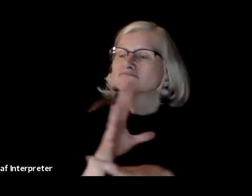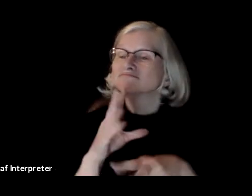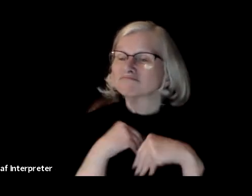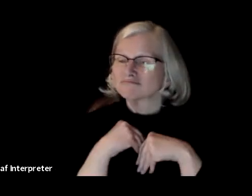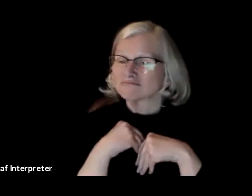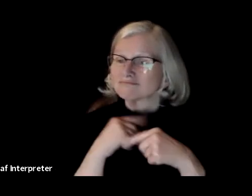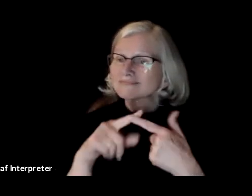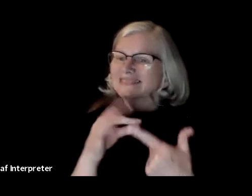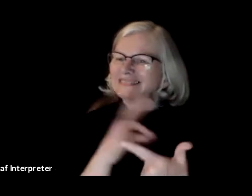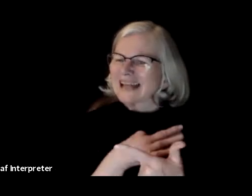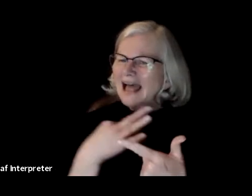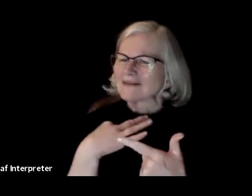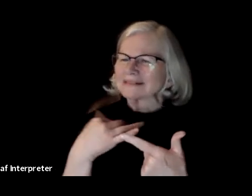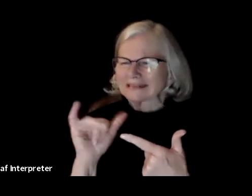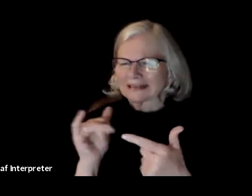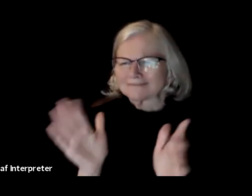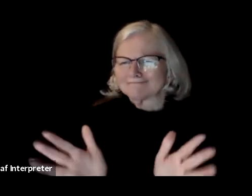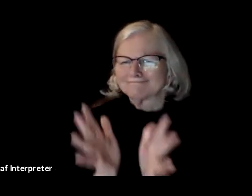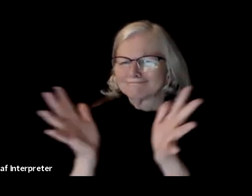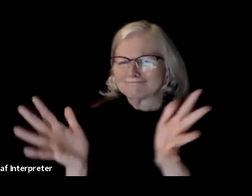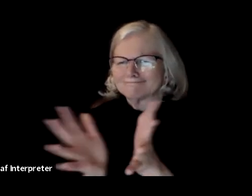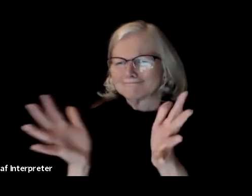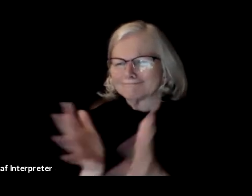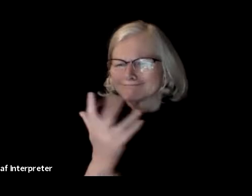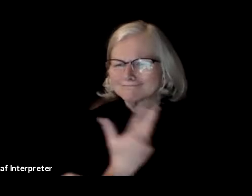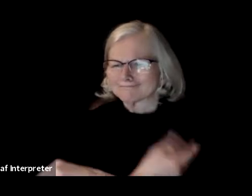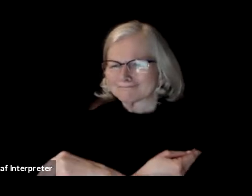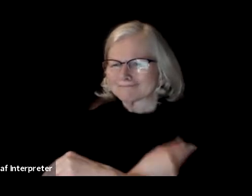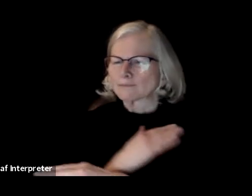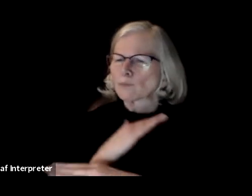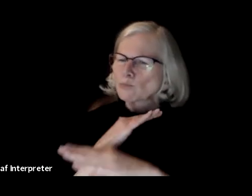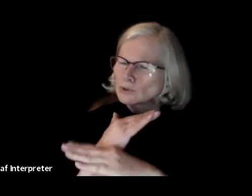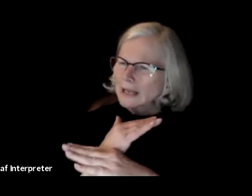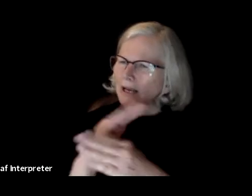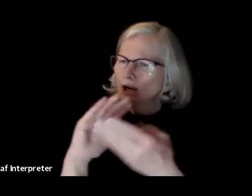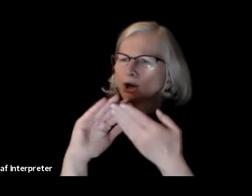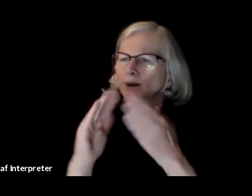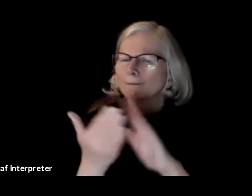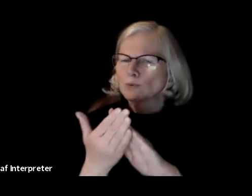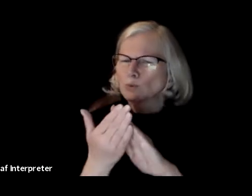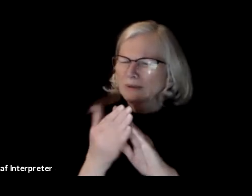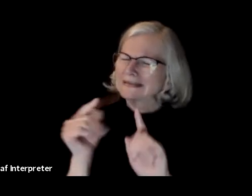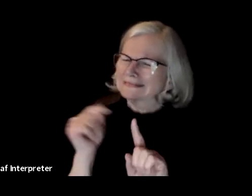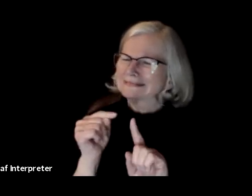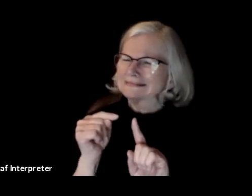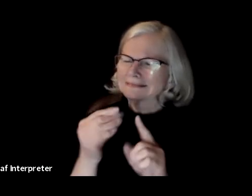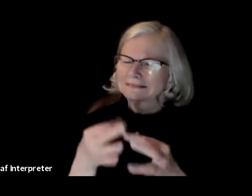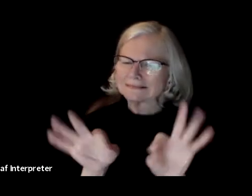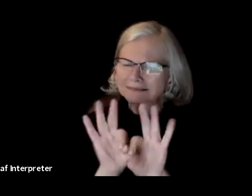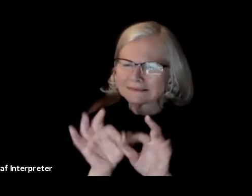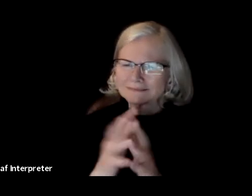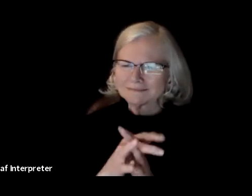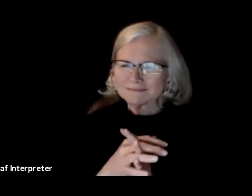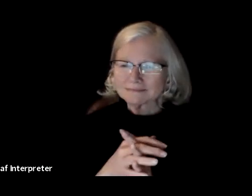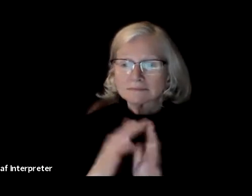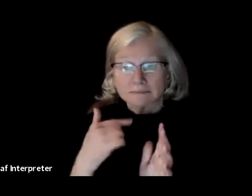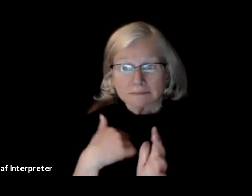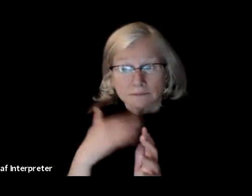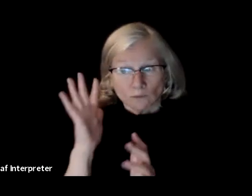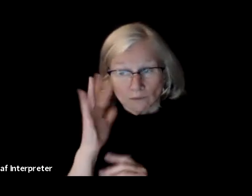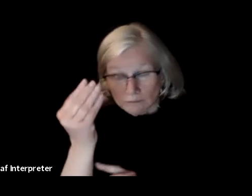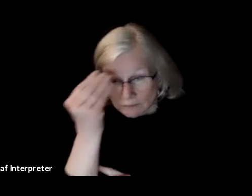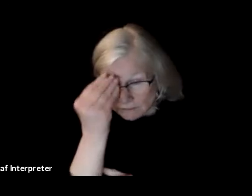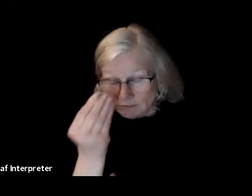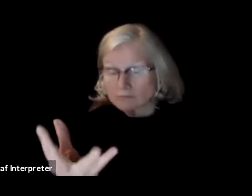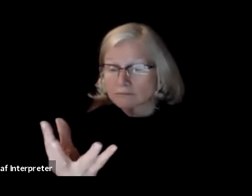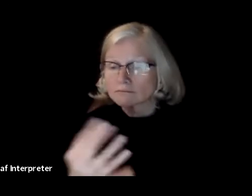increase the protection of all within our community by getting a vaccine, and we are working hard on that. I will state, though, that like members